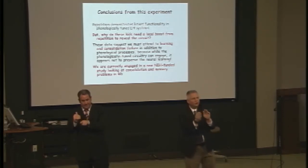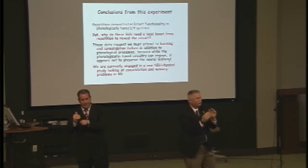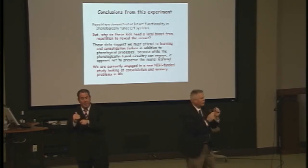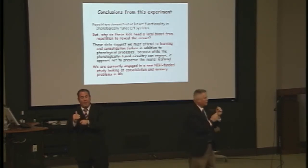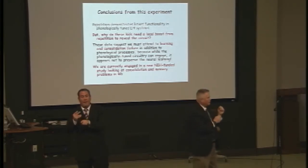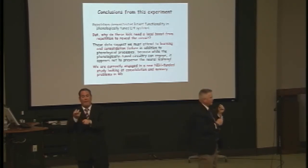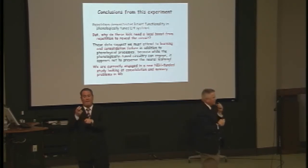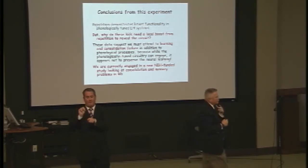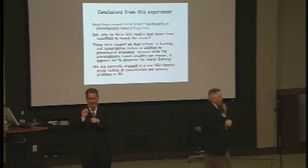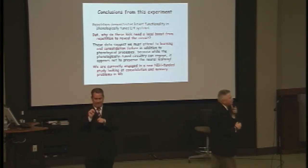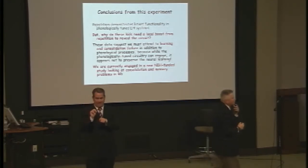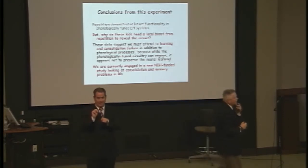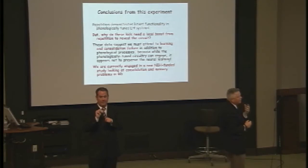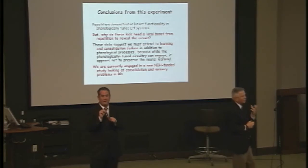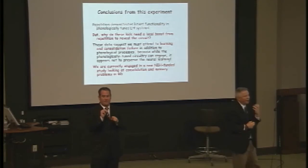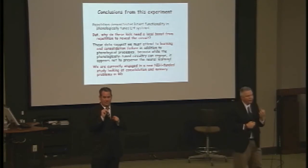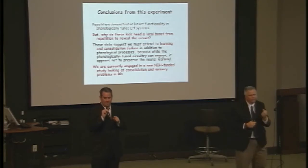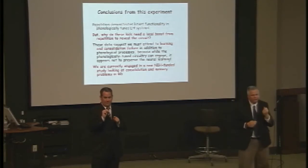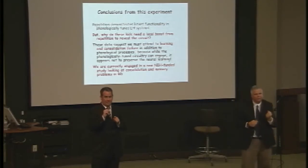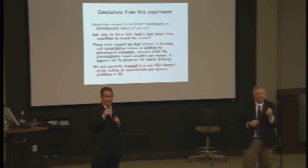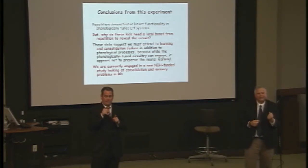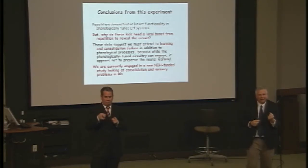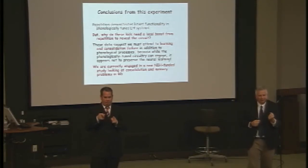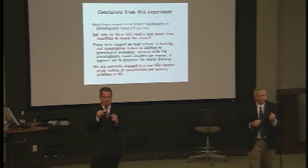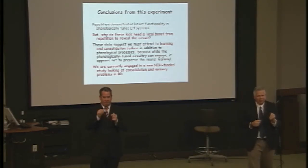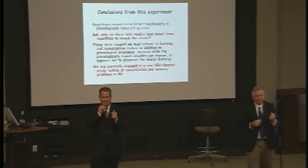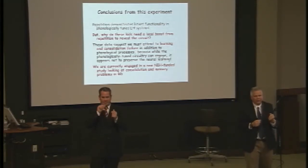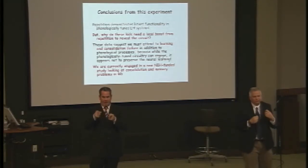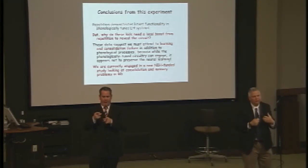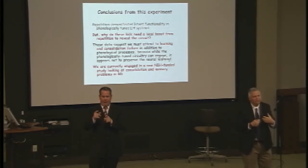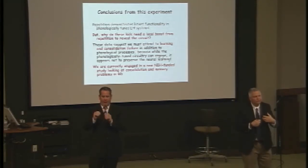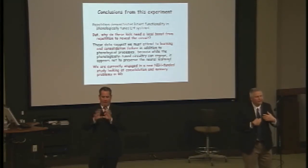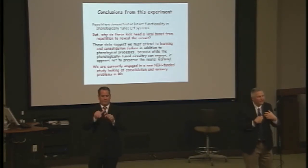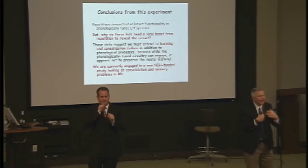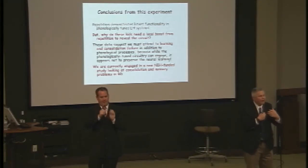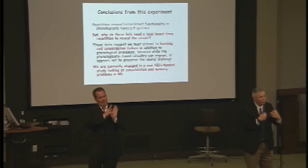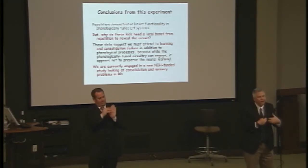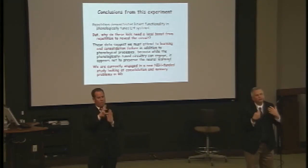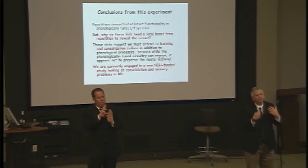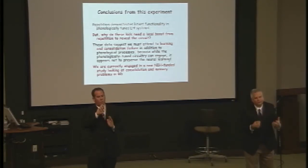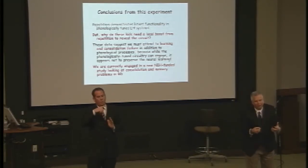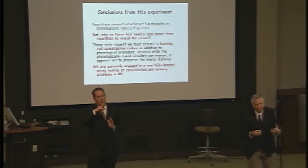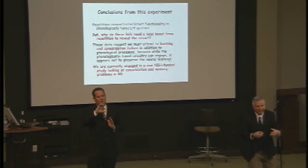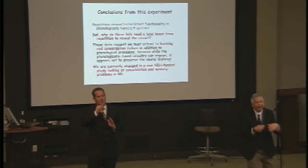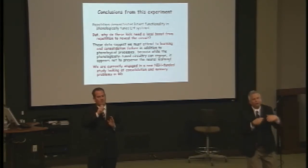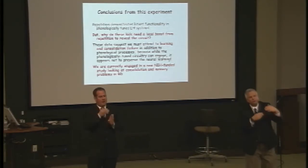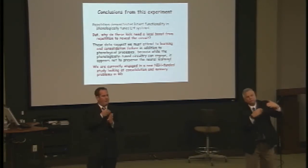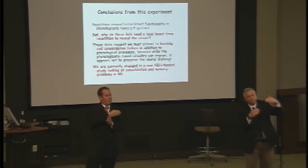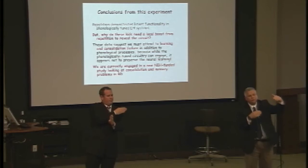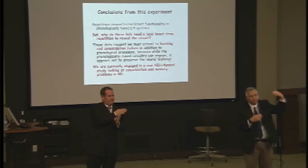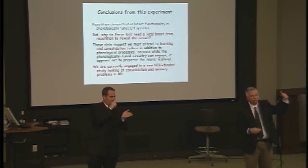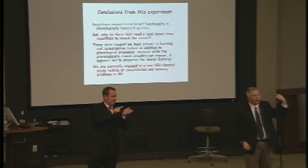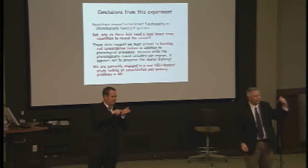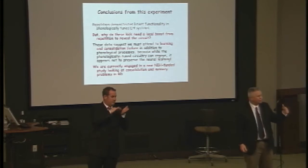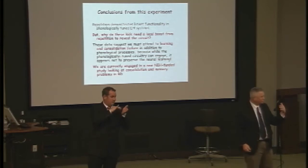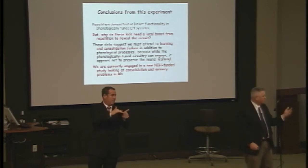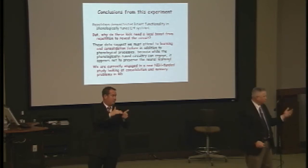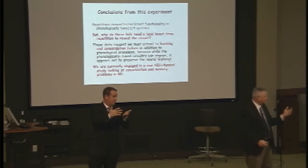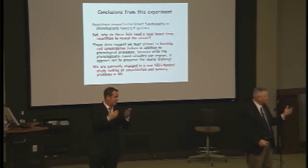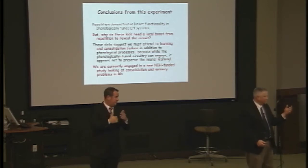or lower. It's probably the heart of the phenotype is probably where you start and how you move